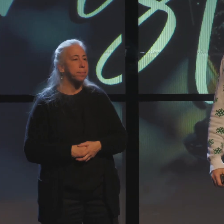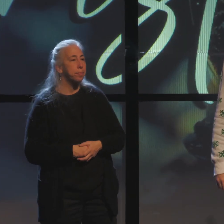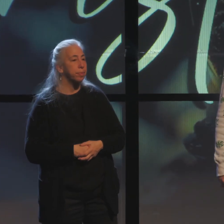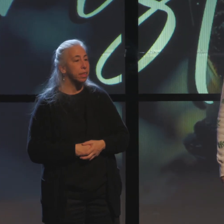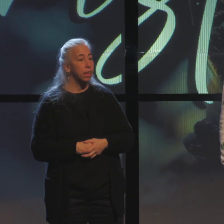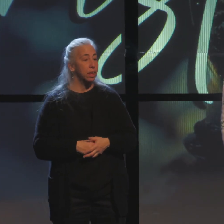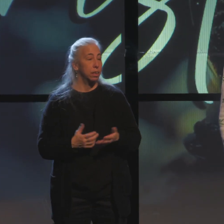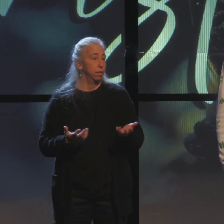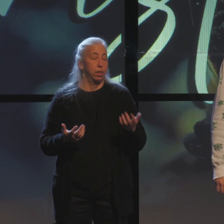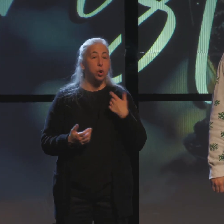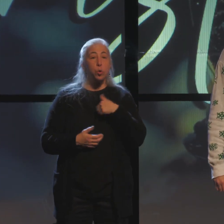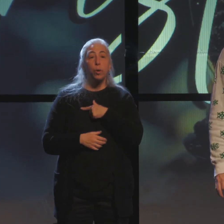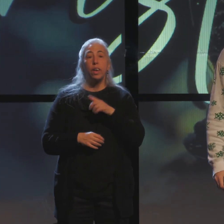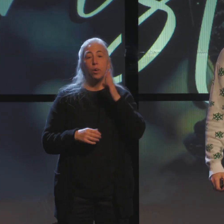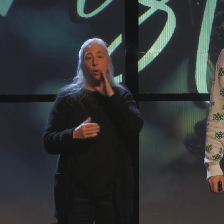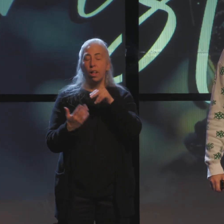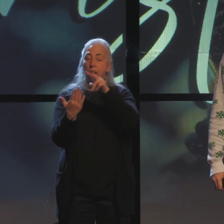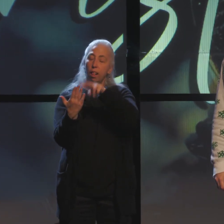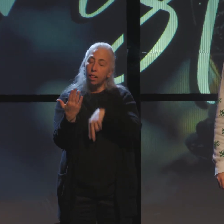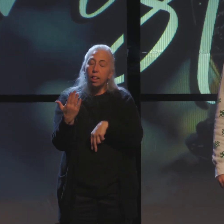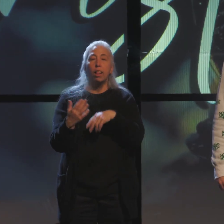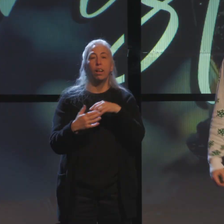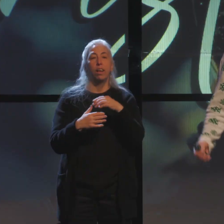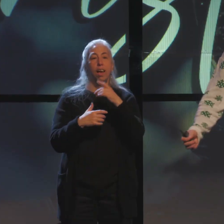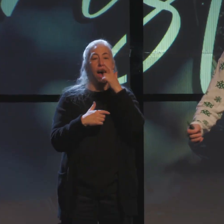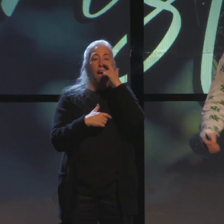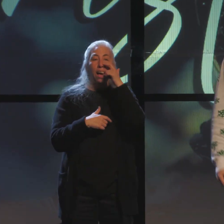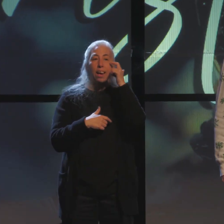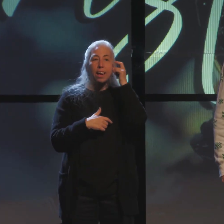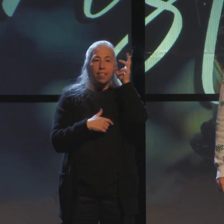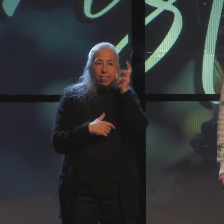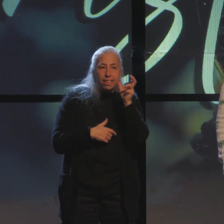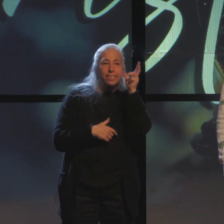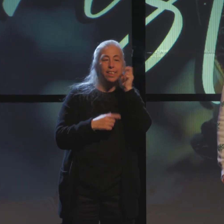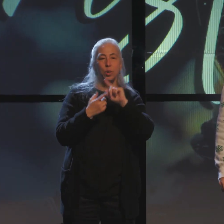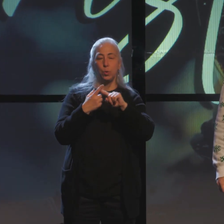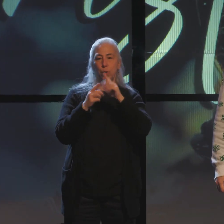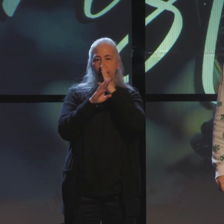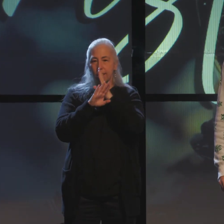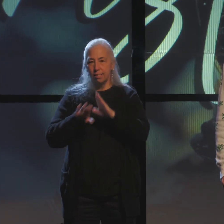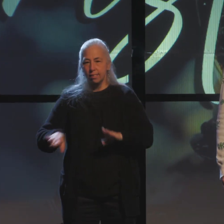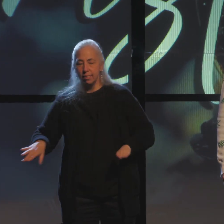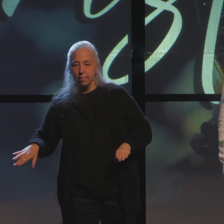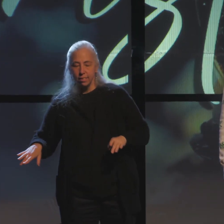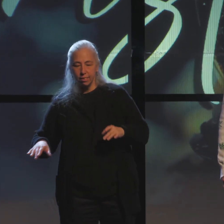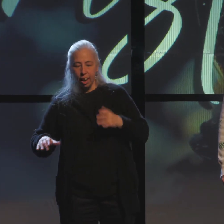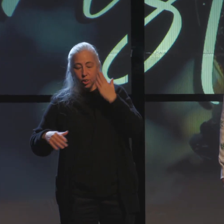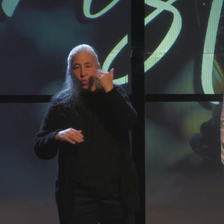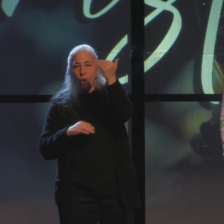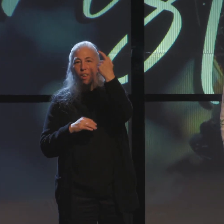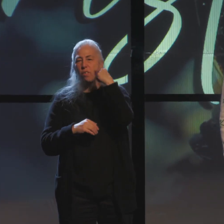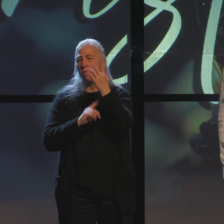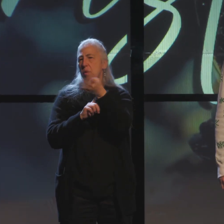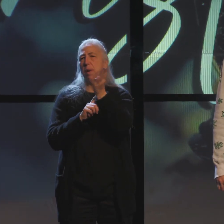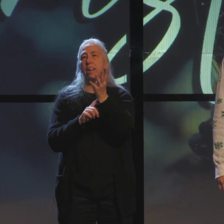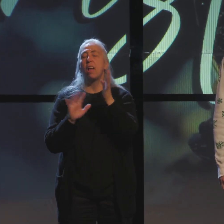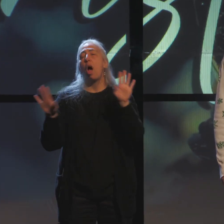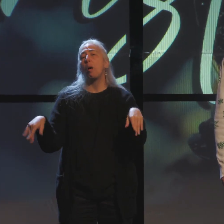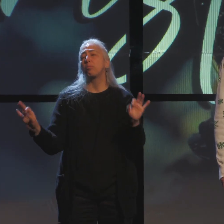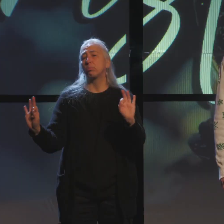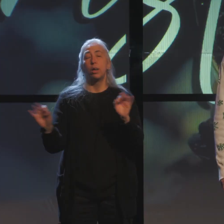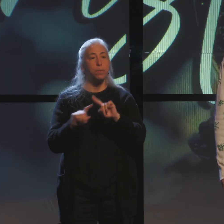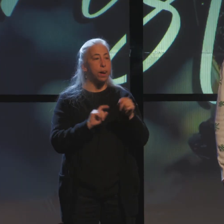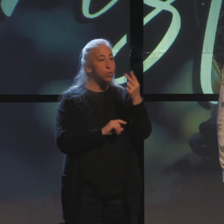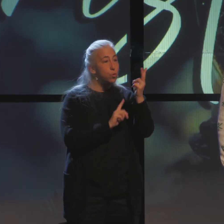sit and listen to like Trans-Siberian Orchestra for 4 minutes and love it, but 2 minutes of silence and we're freaking out. Maybe